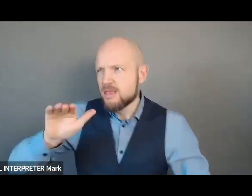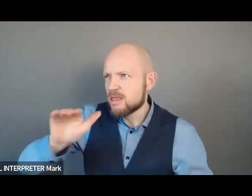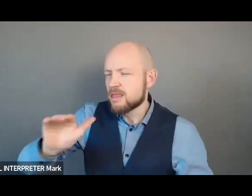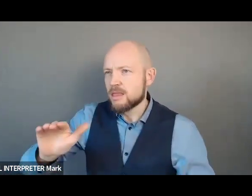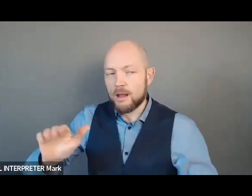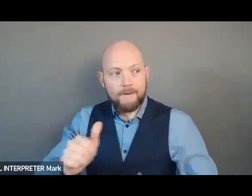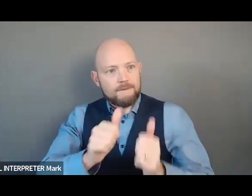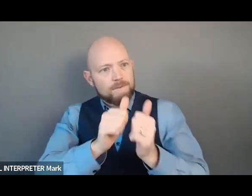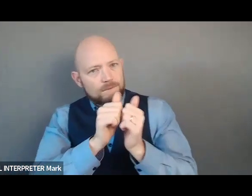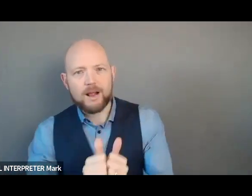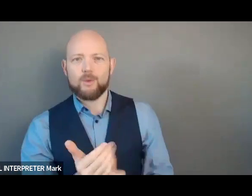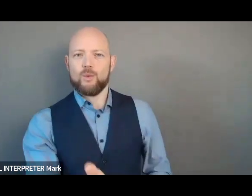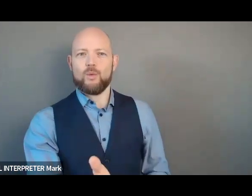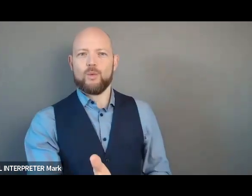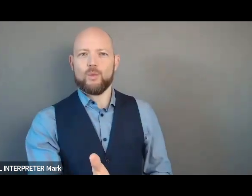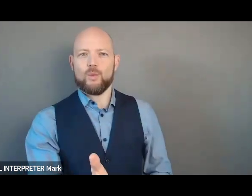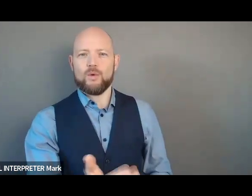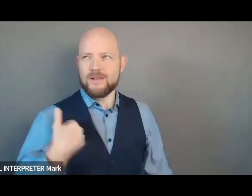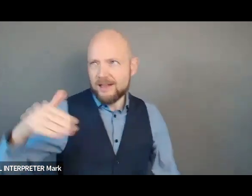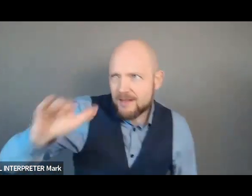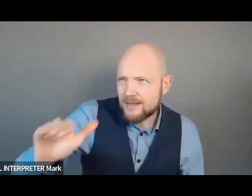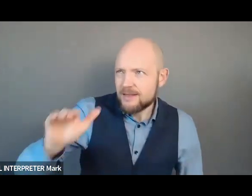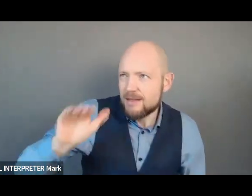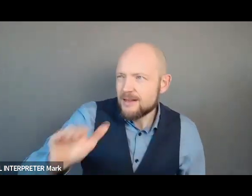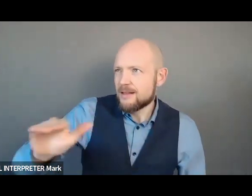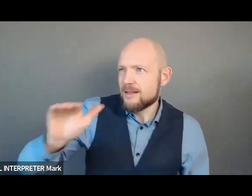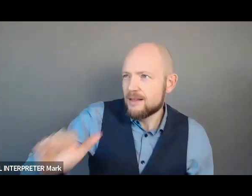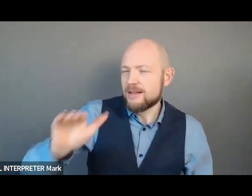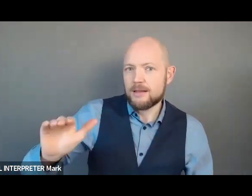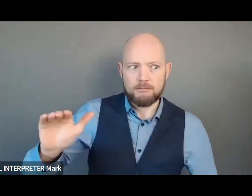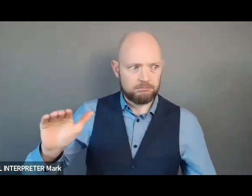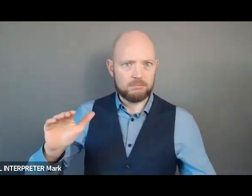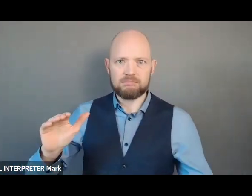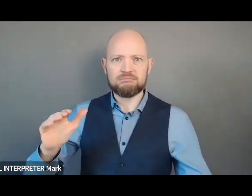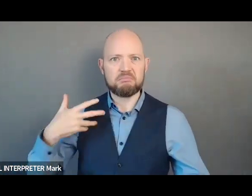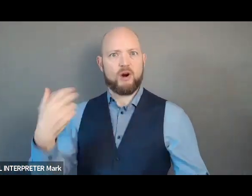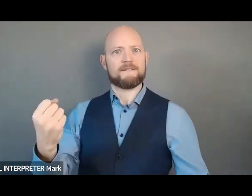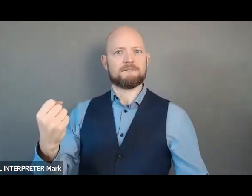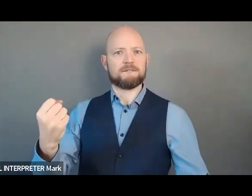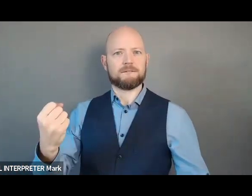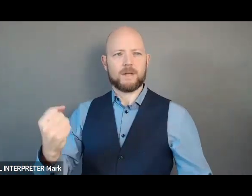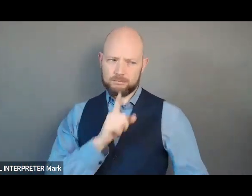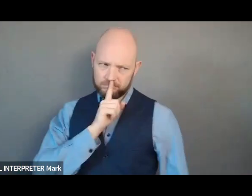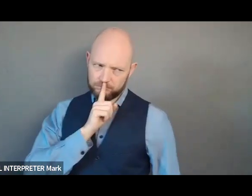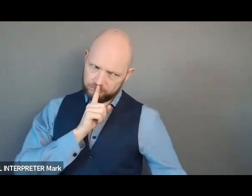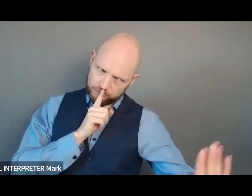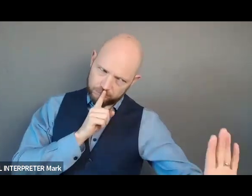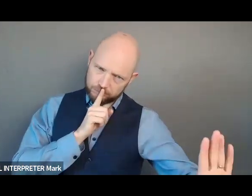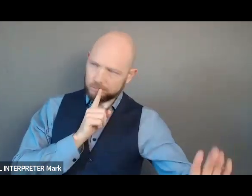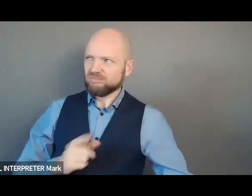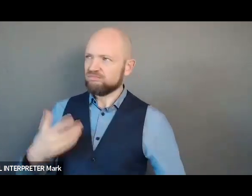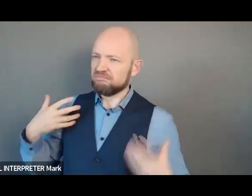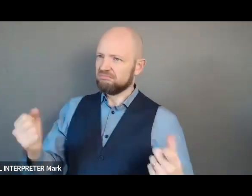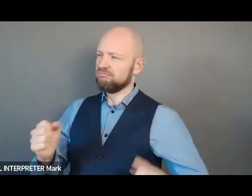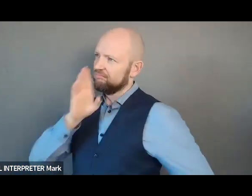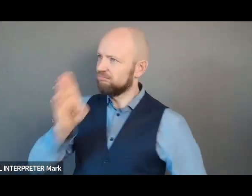up and talk about this stuff despite the huge pressure to be quiet, to not rock